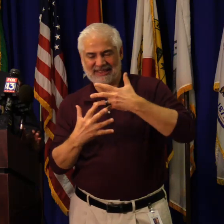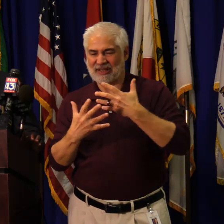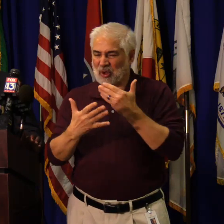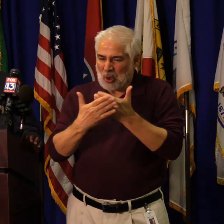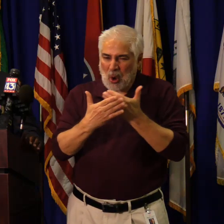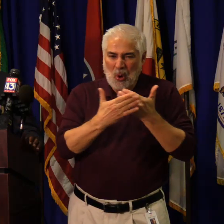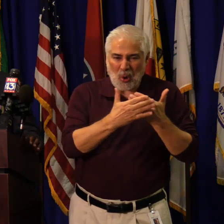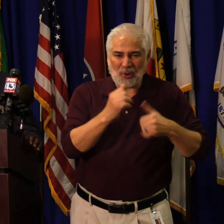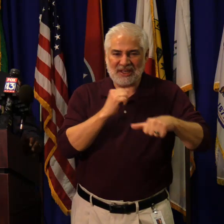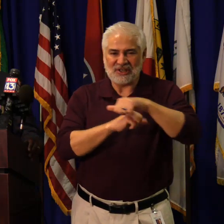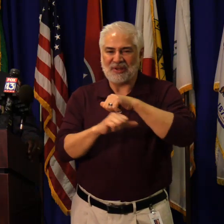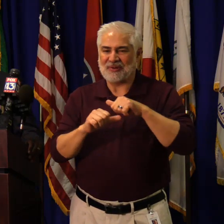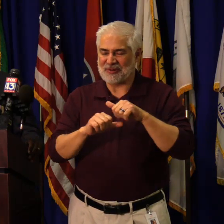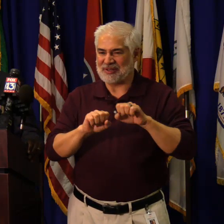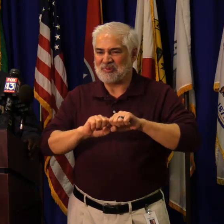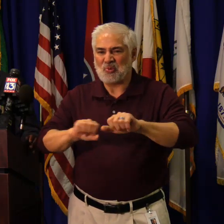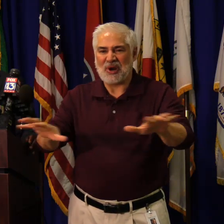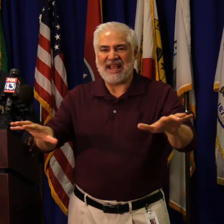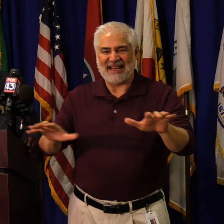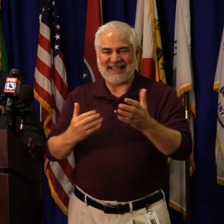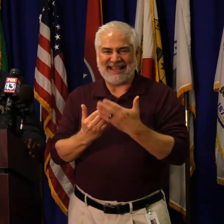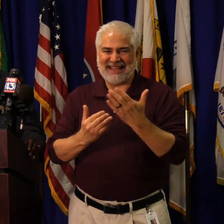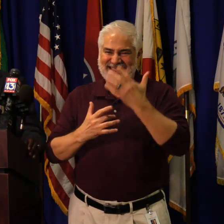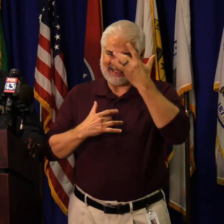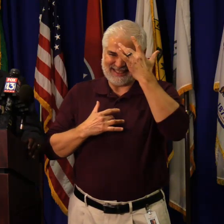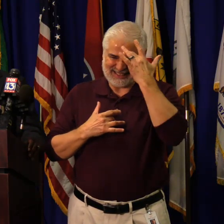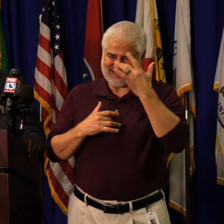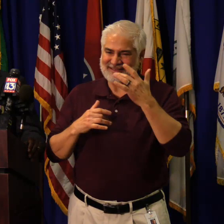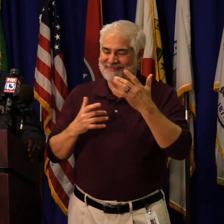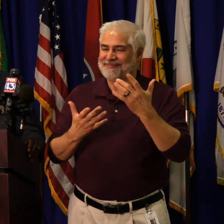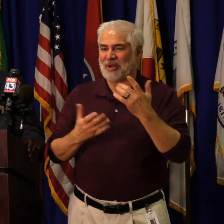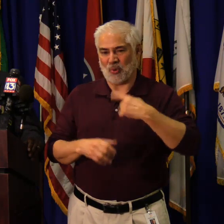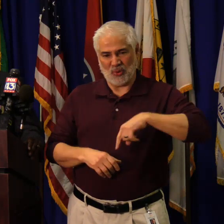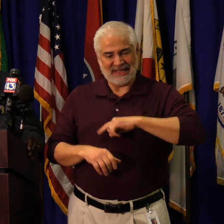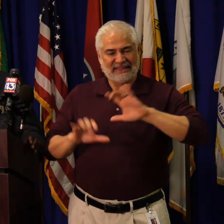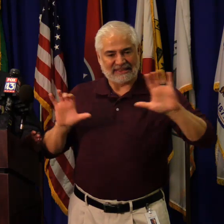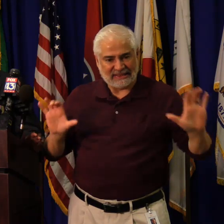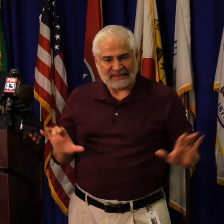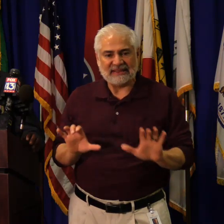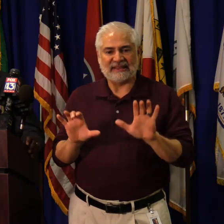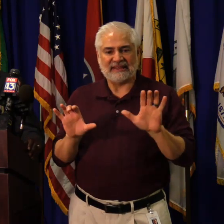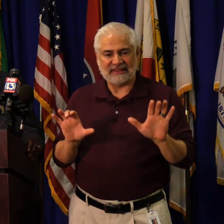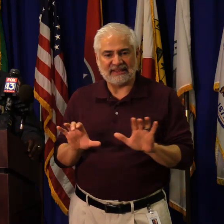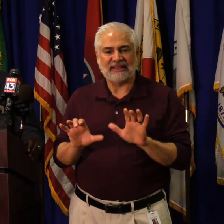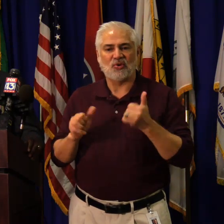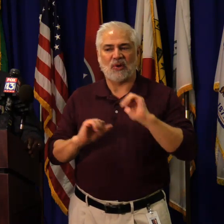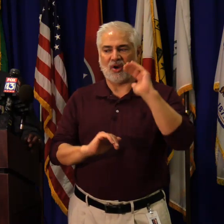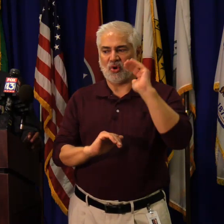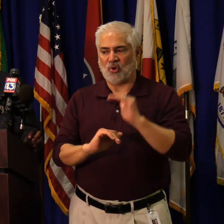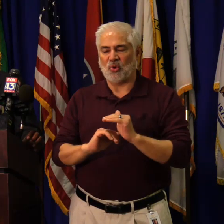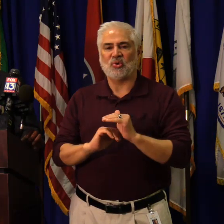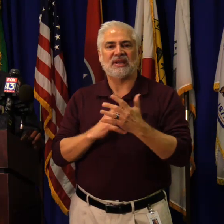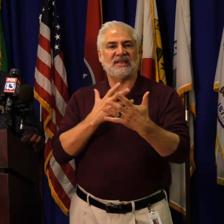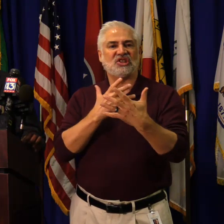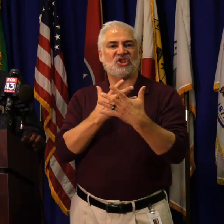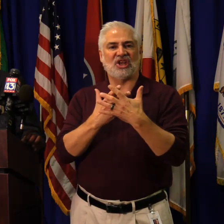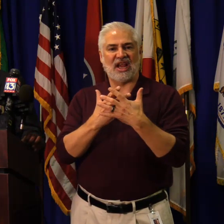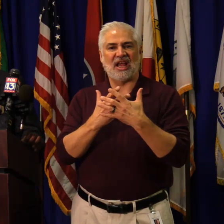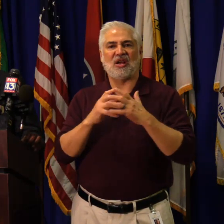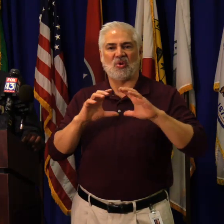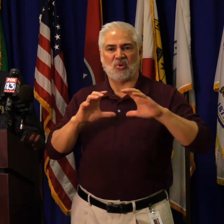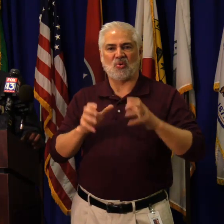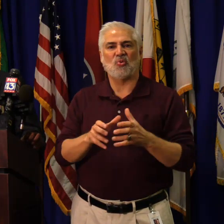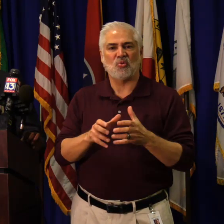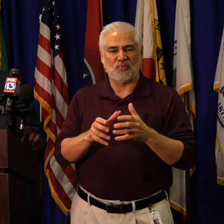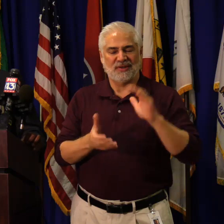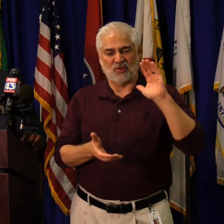very, very possible. And so this is work that we've been working on anyway, reducing the jail population for many, many